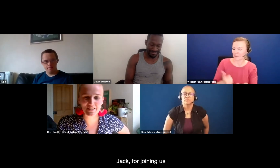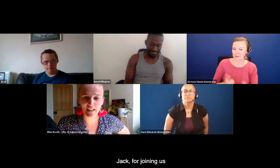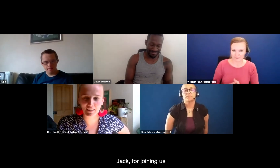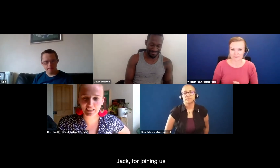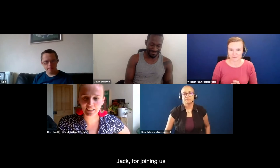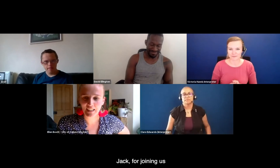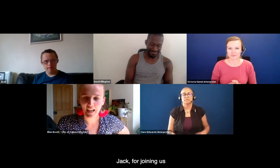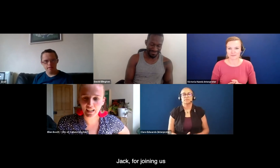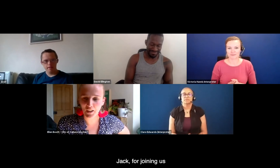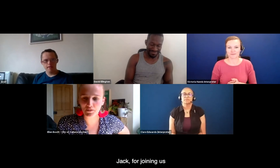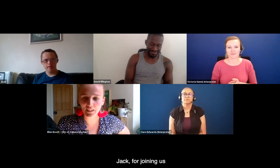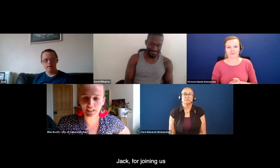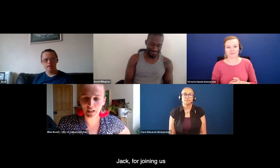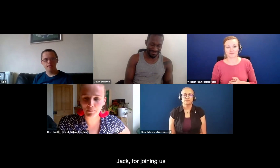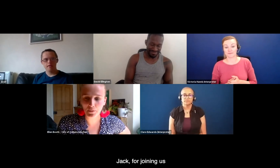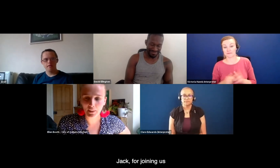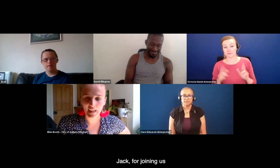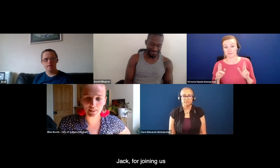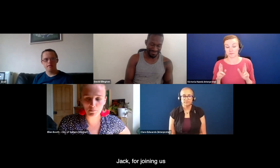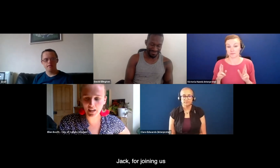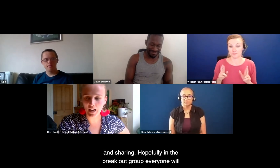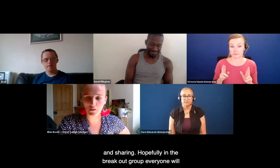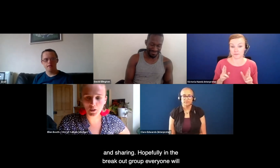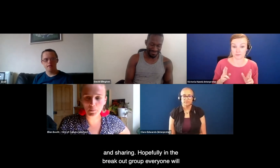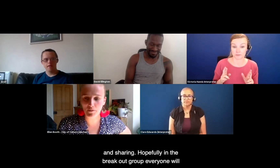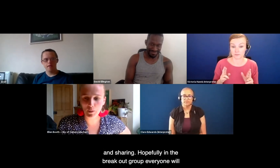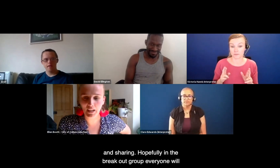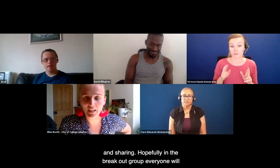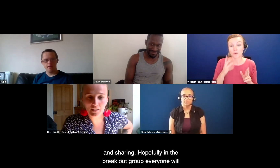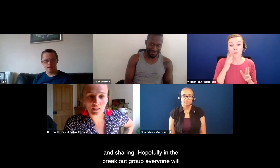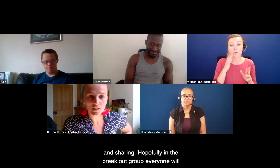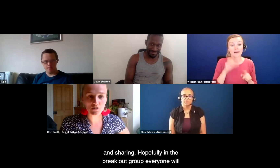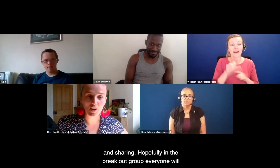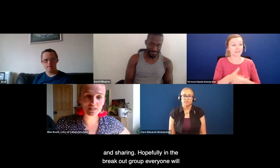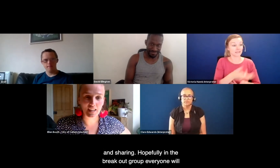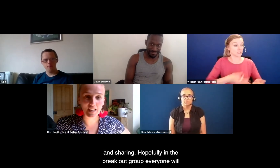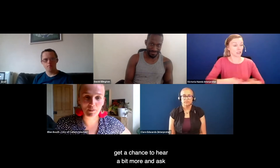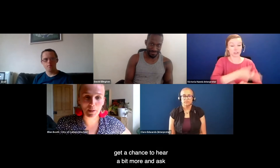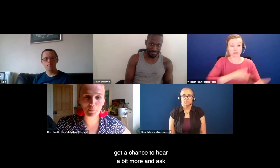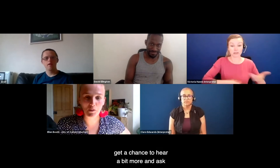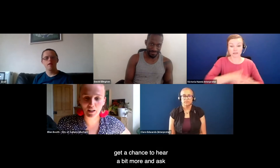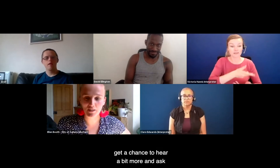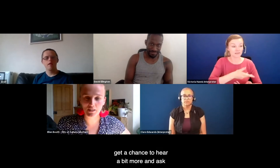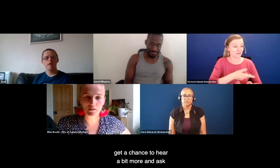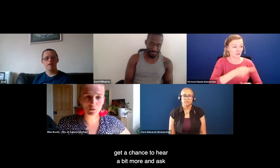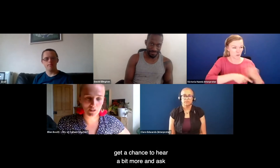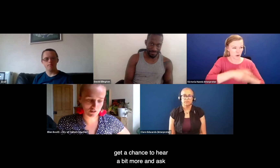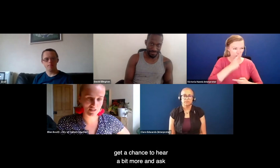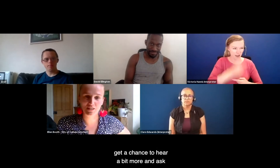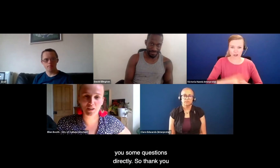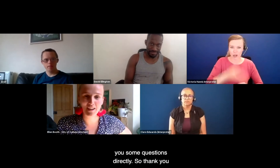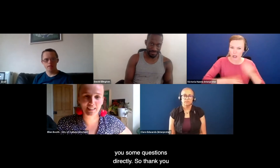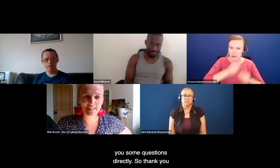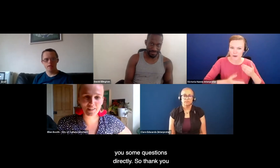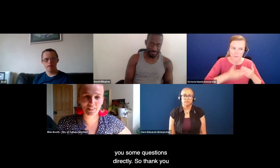us and sharing, and hopefully in the breakout group everyone will get a chance to hear a bit more and ask you some